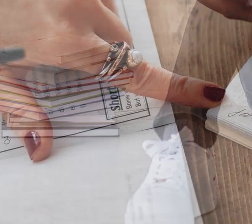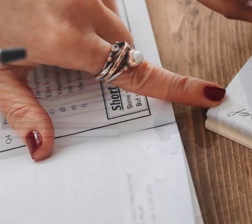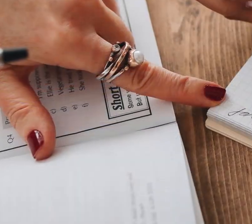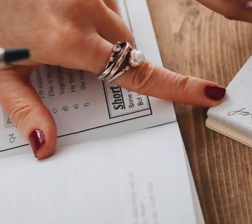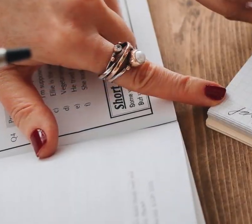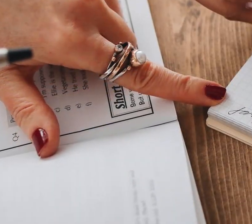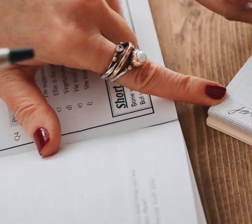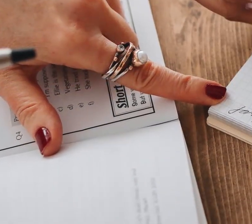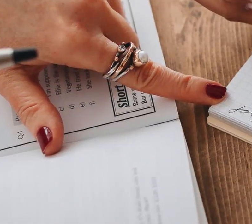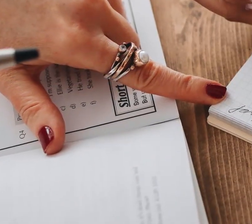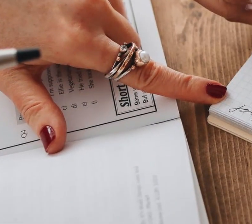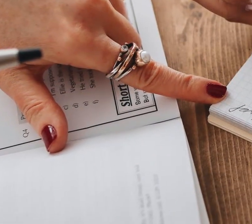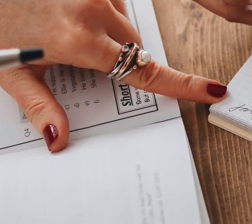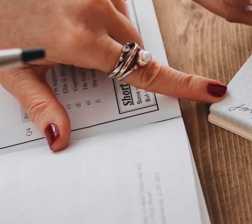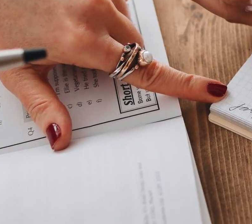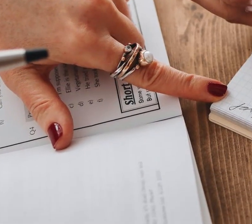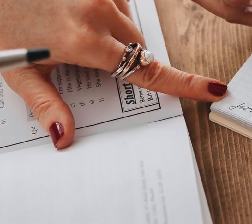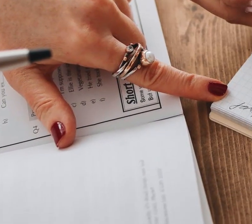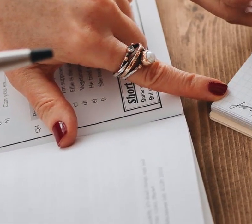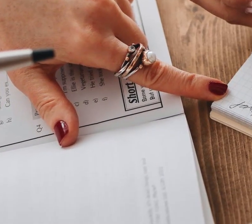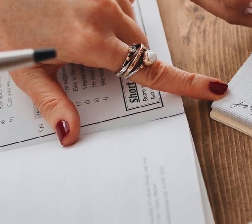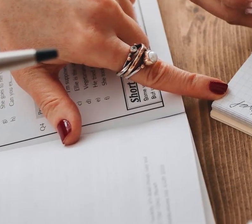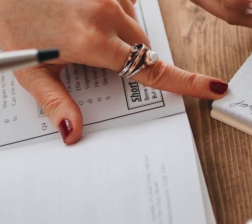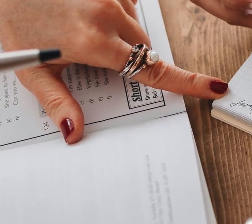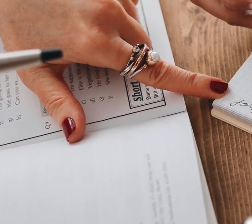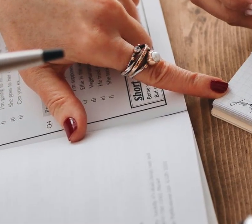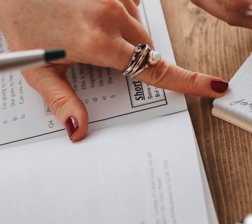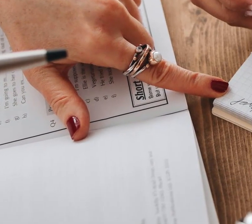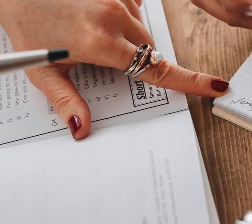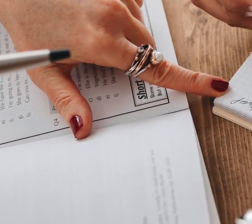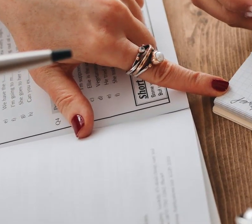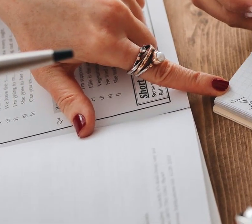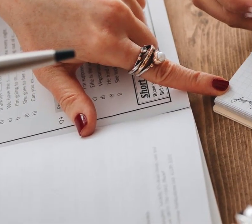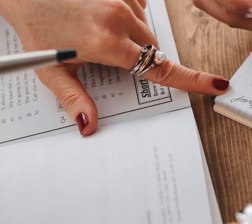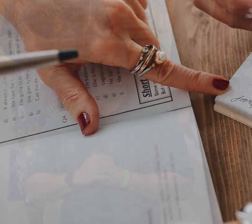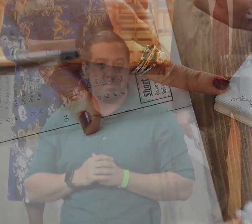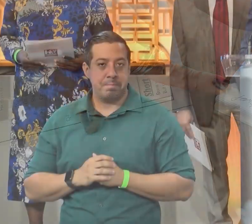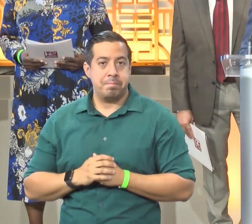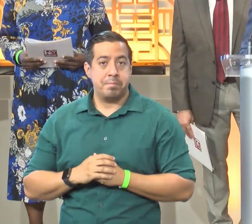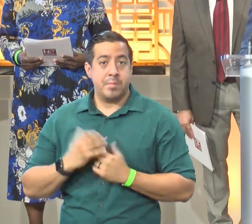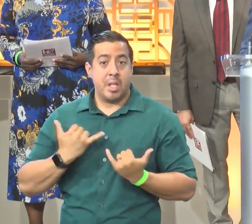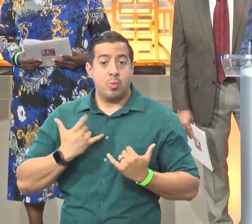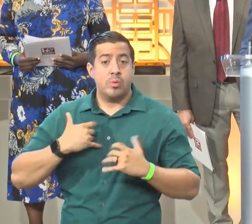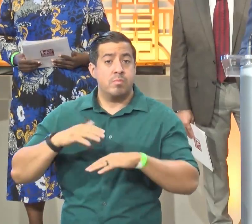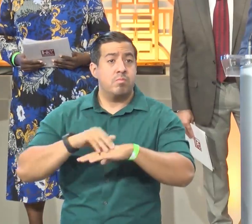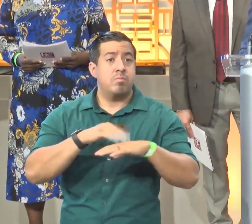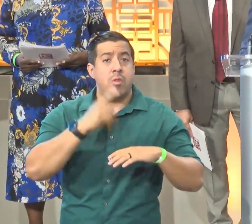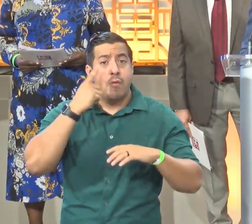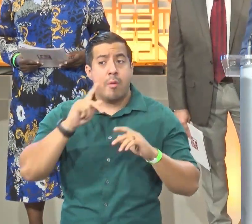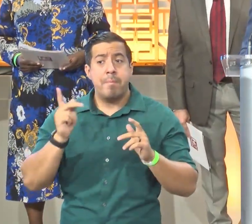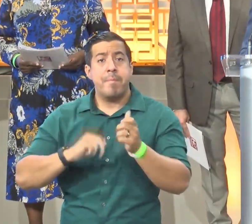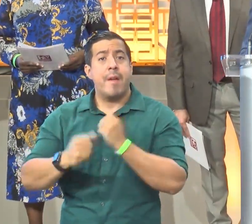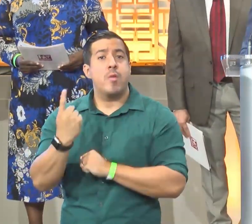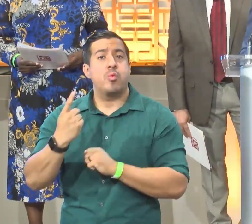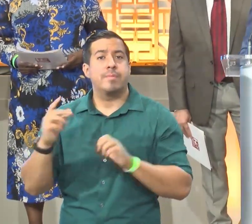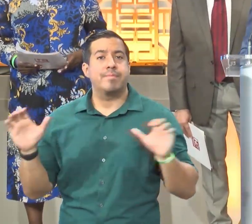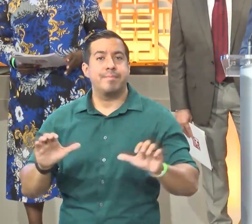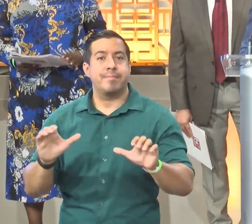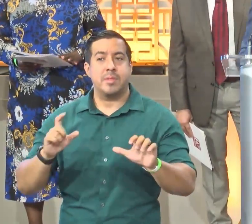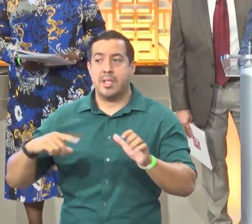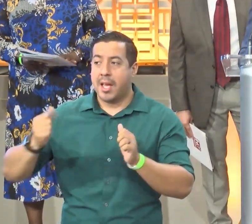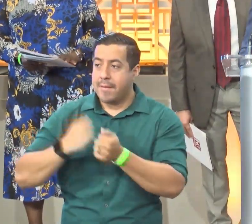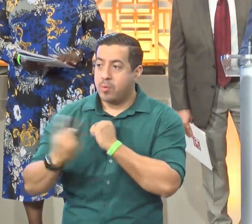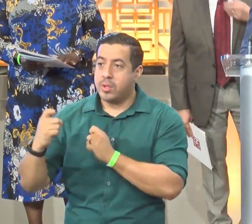Houstonians in each community of our city. This is a call for action. We need everybody to get